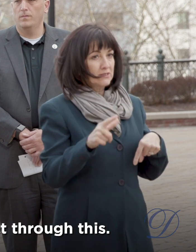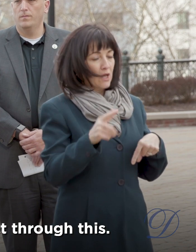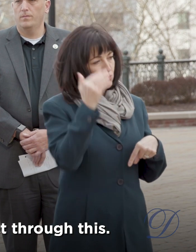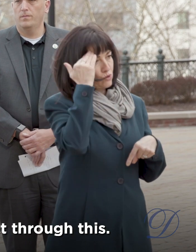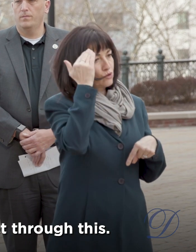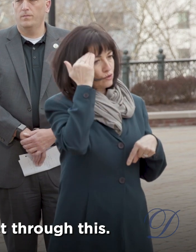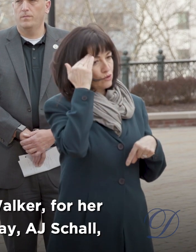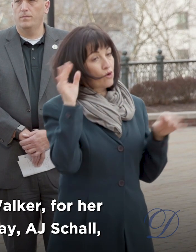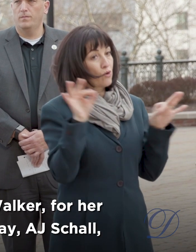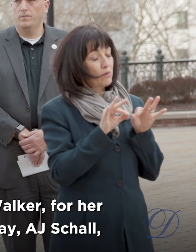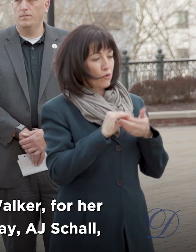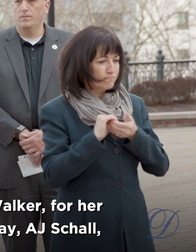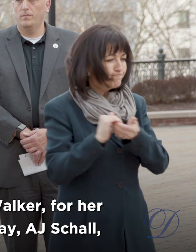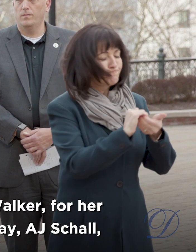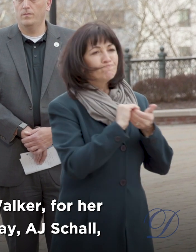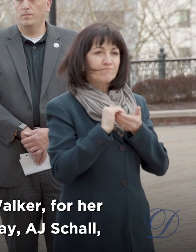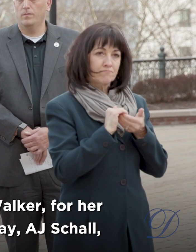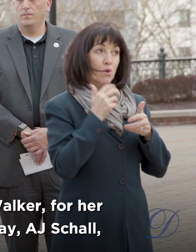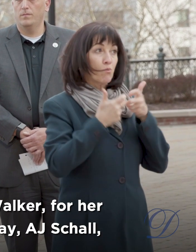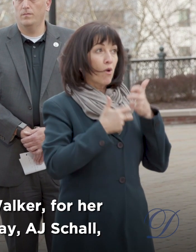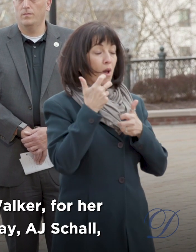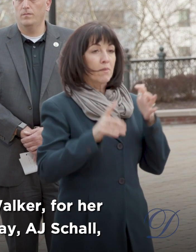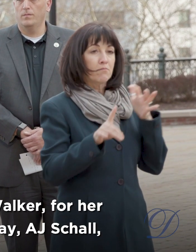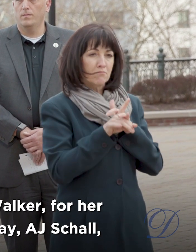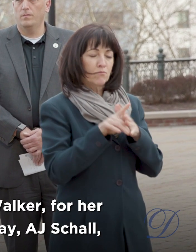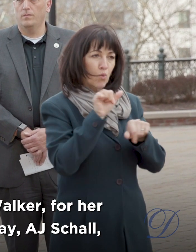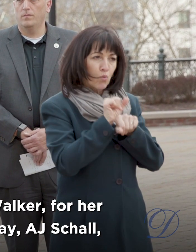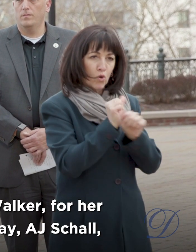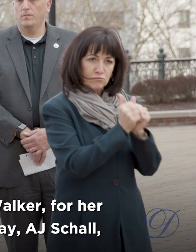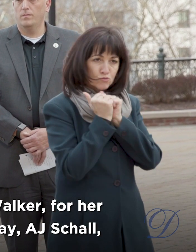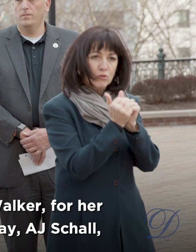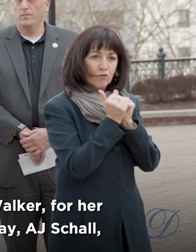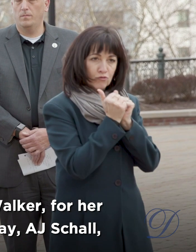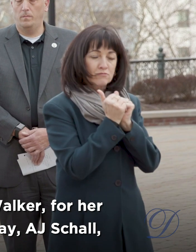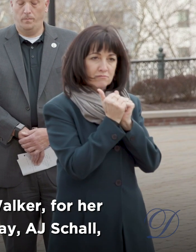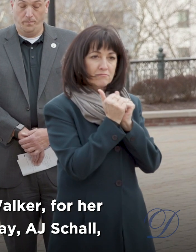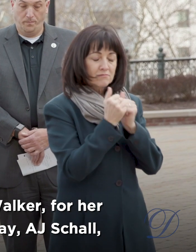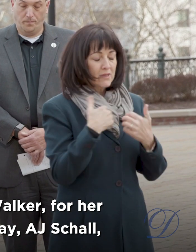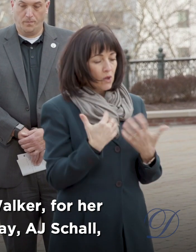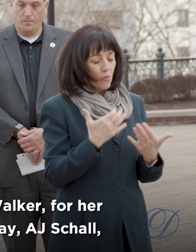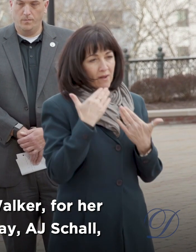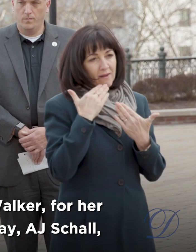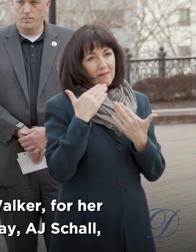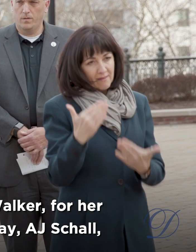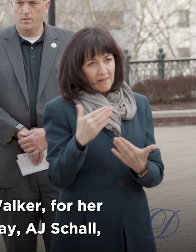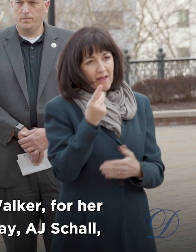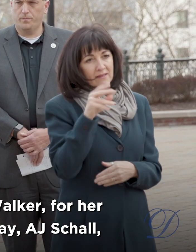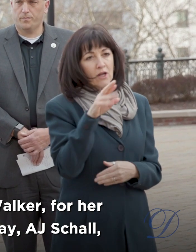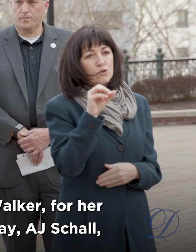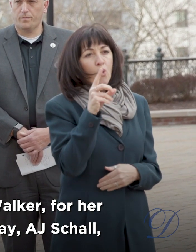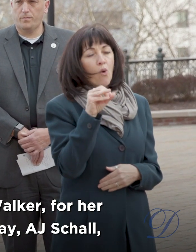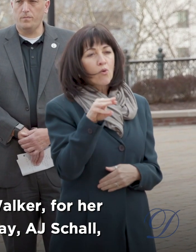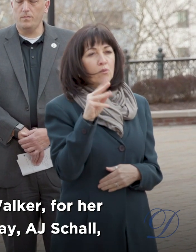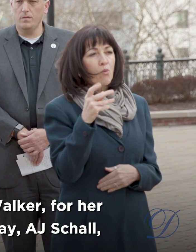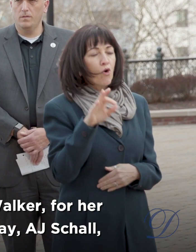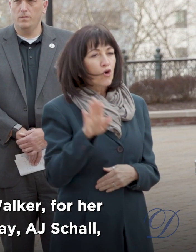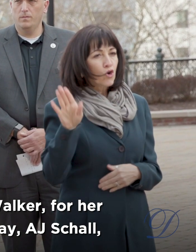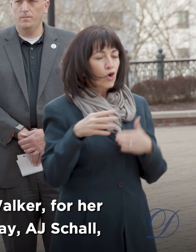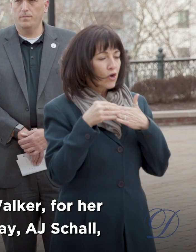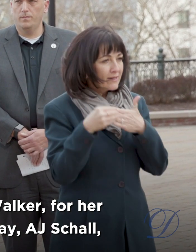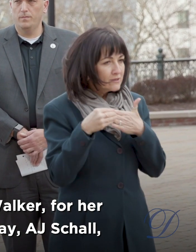this. I would again thank Dr. Odom Walker for her tremendous leadership,